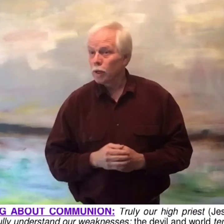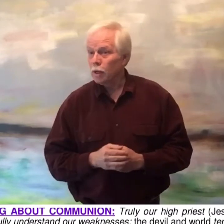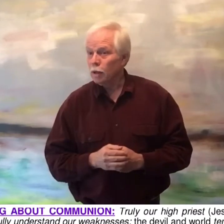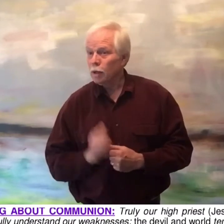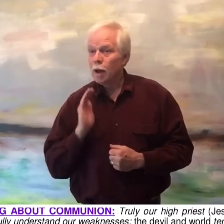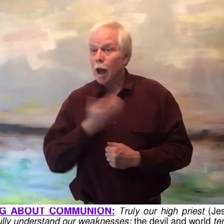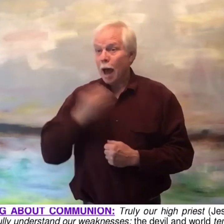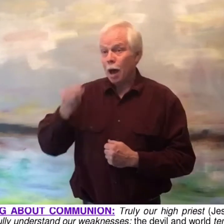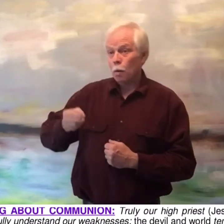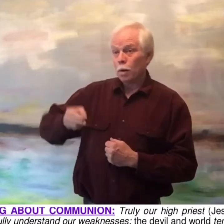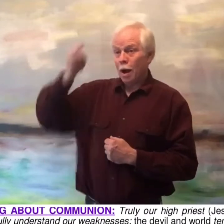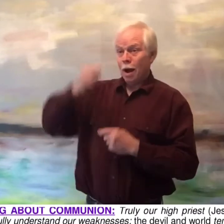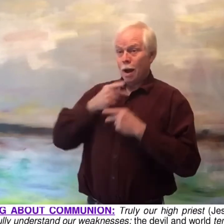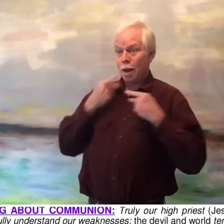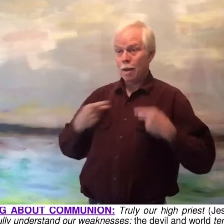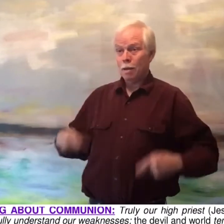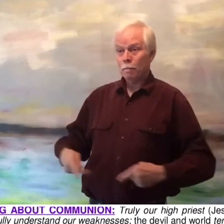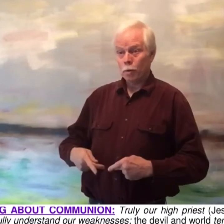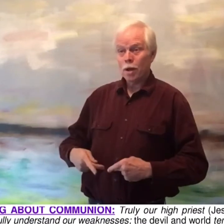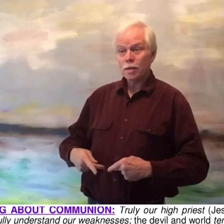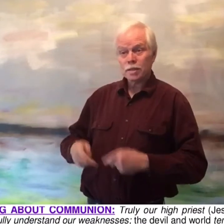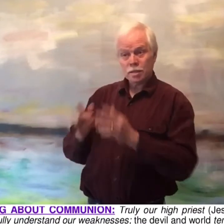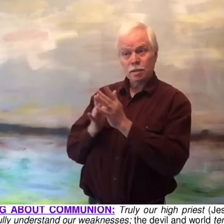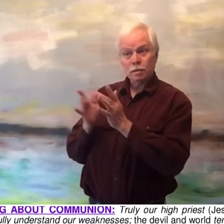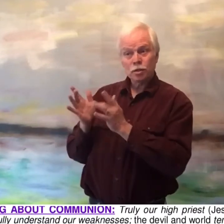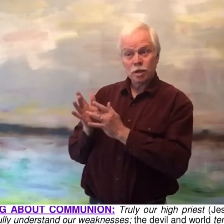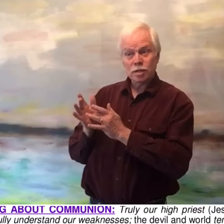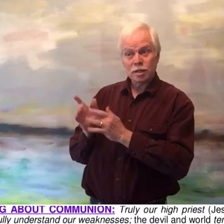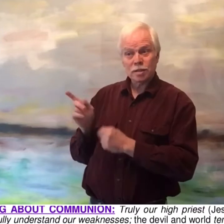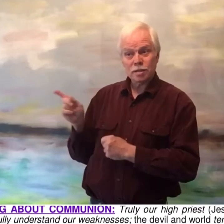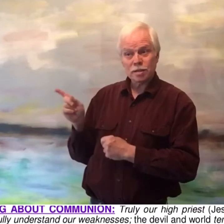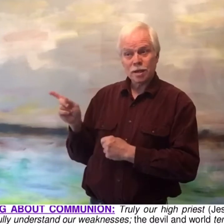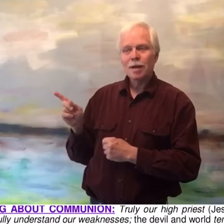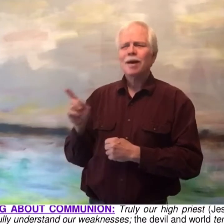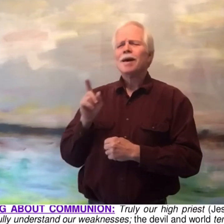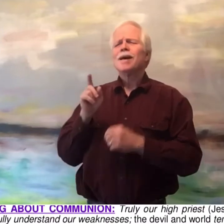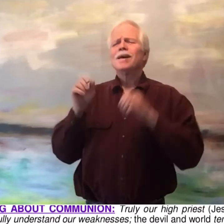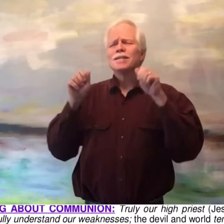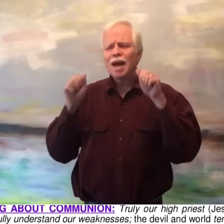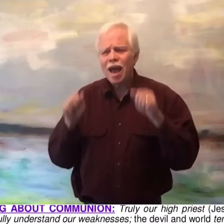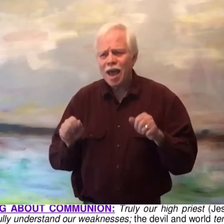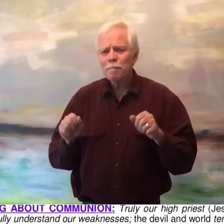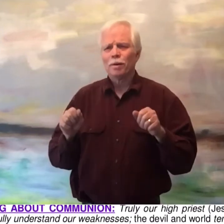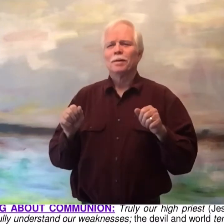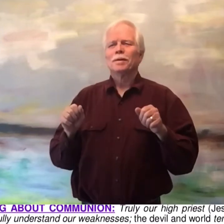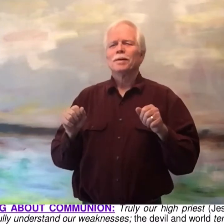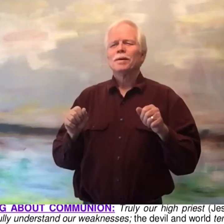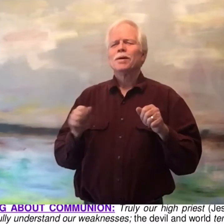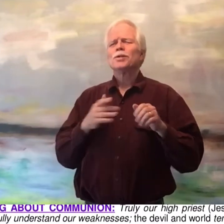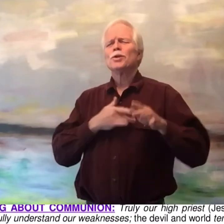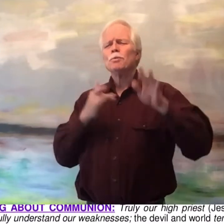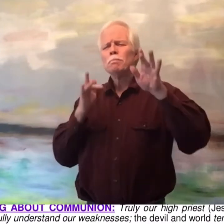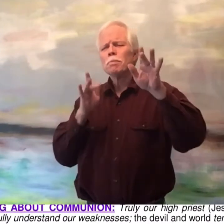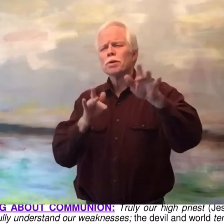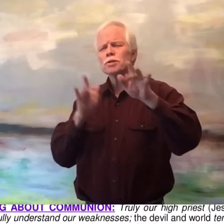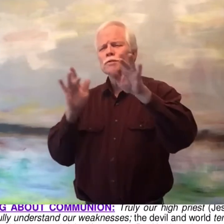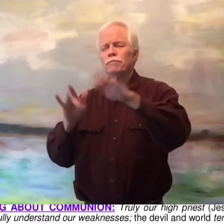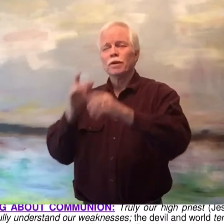our High Priest, Jesus, is able to mercifully